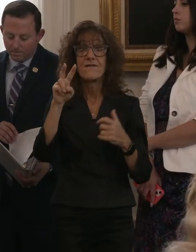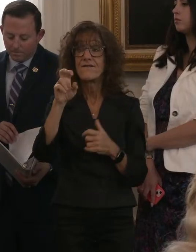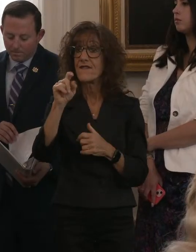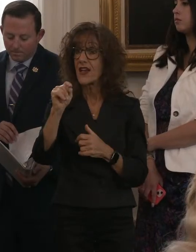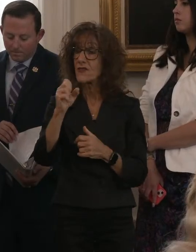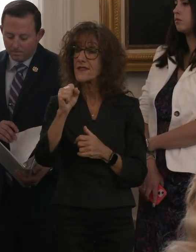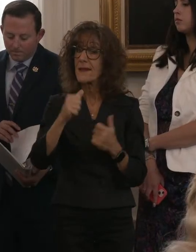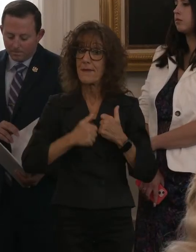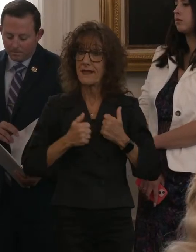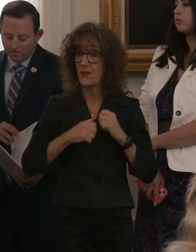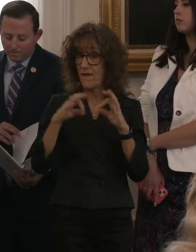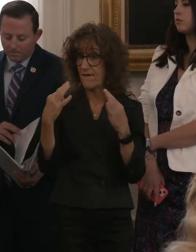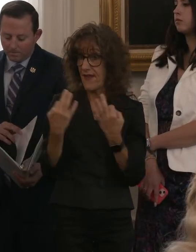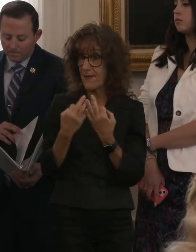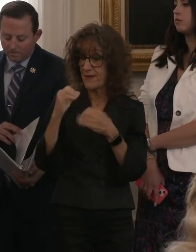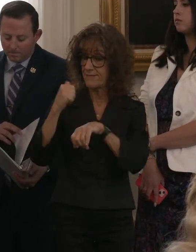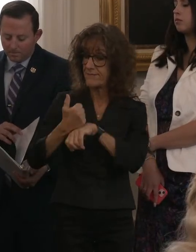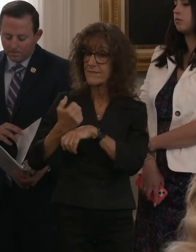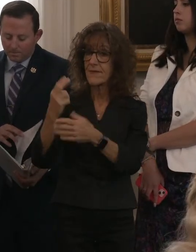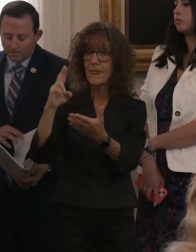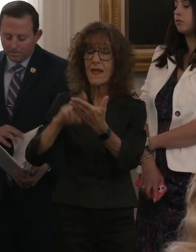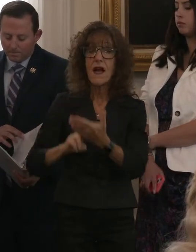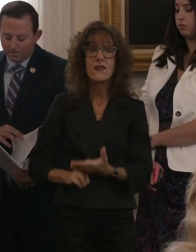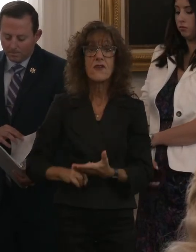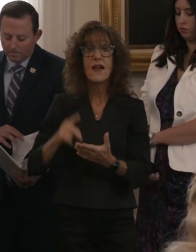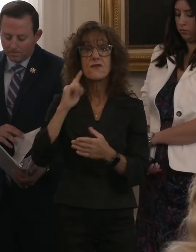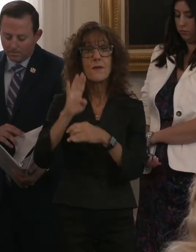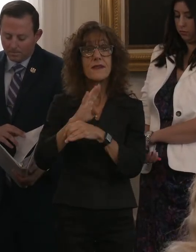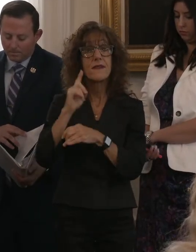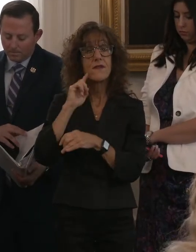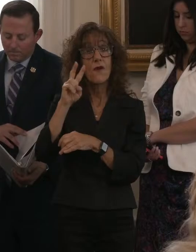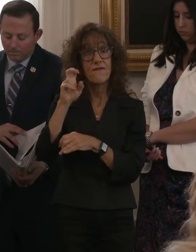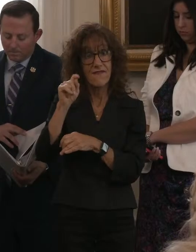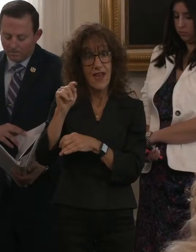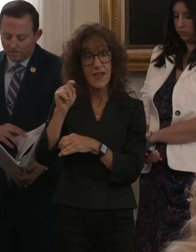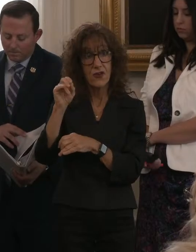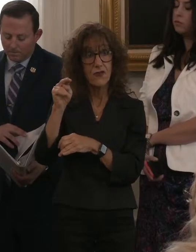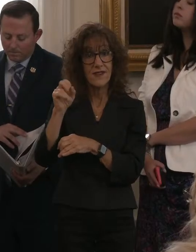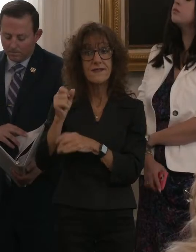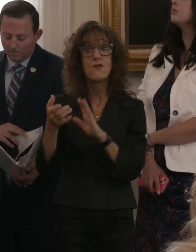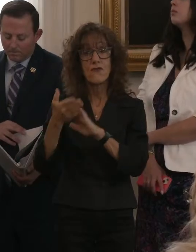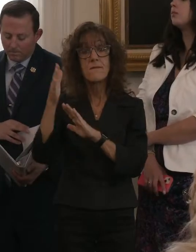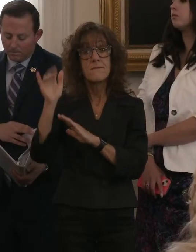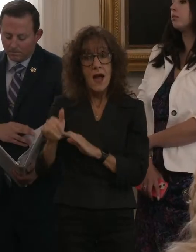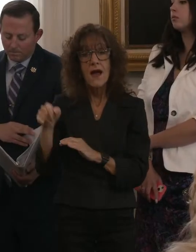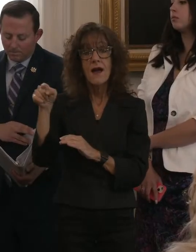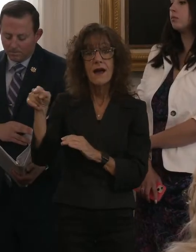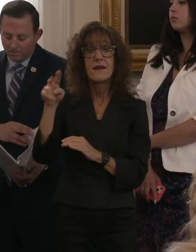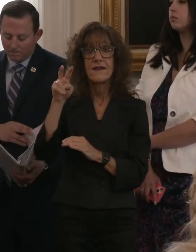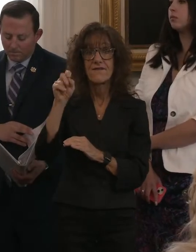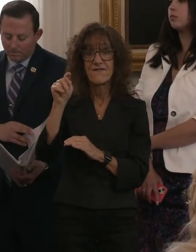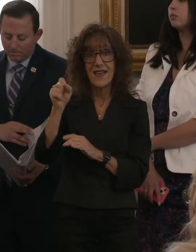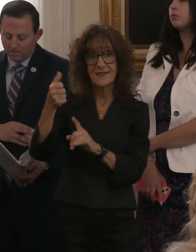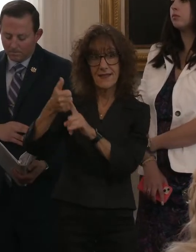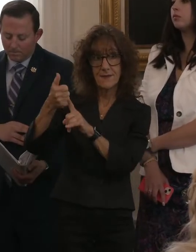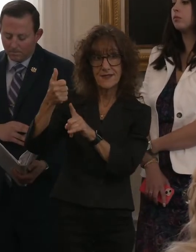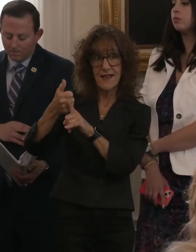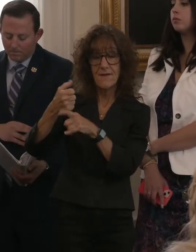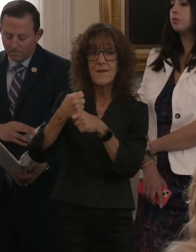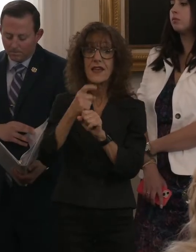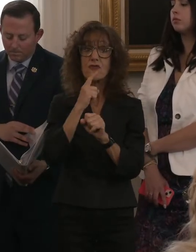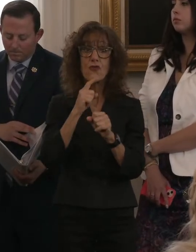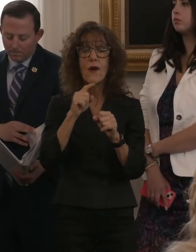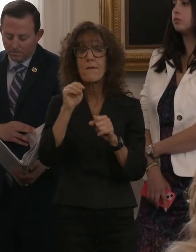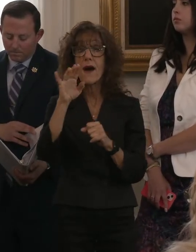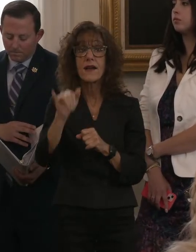aside contracts for businesses for veterans run by veterans. We're ensuring that